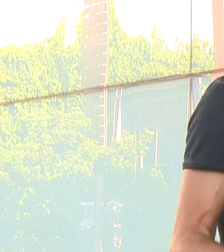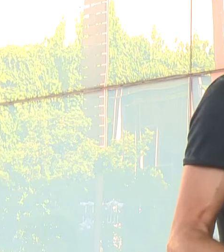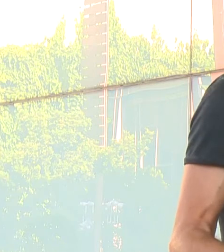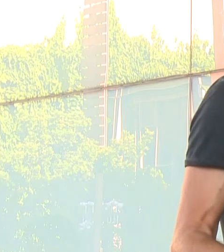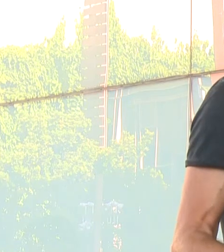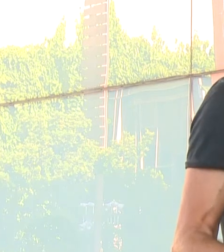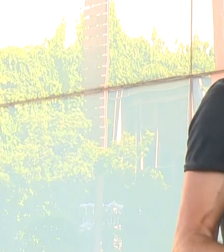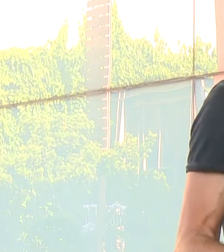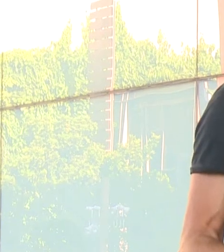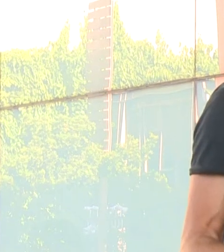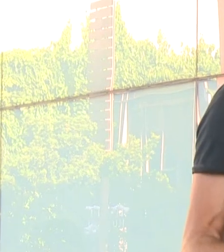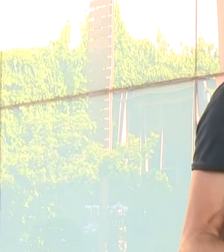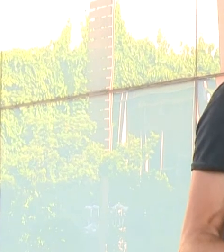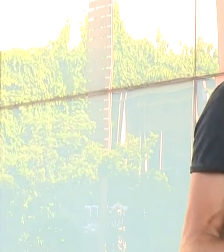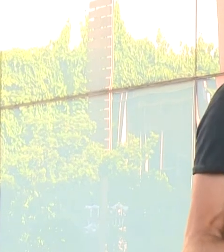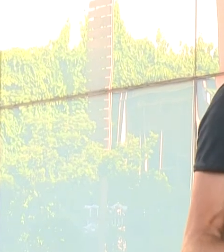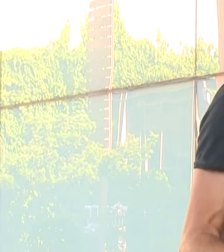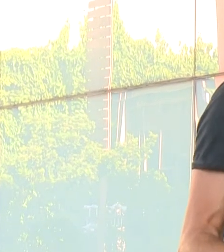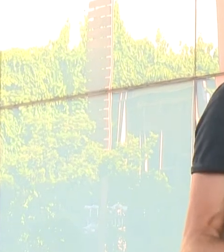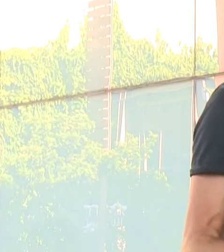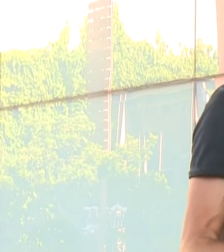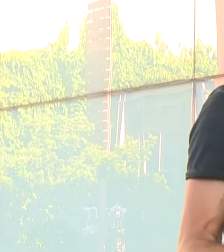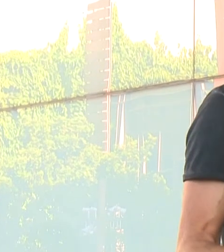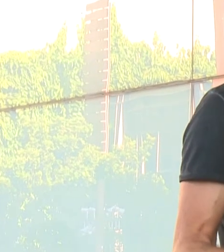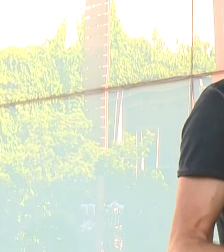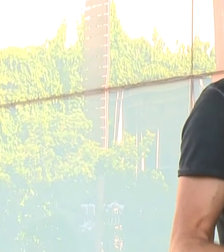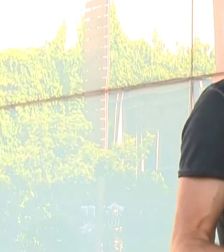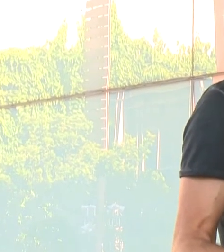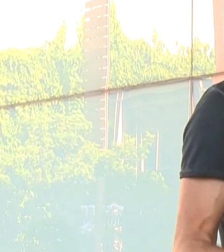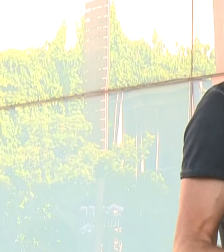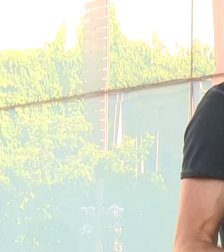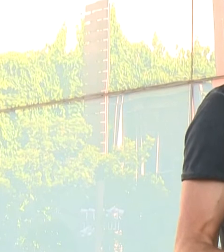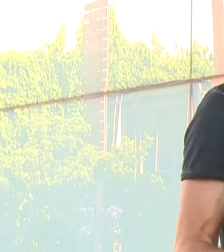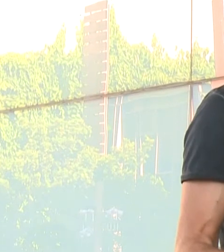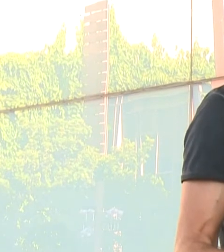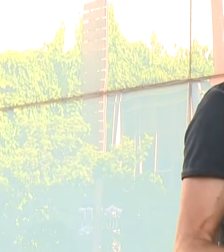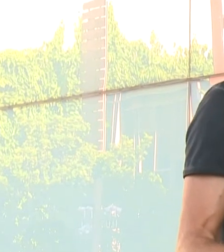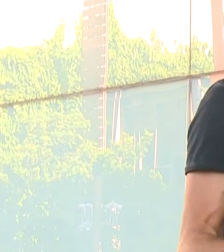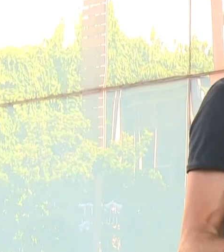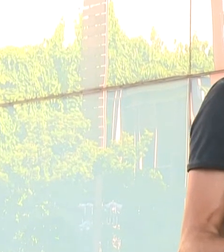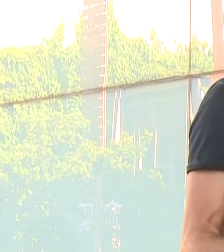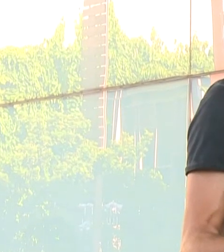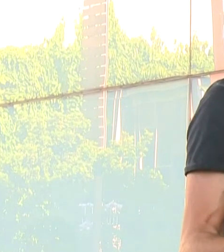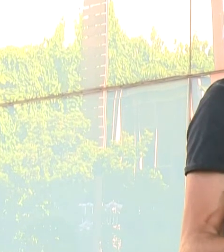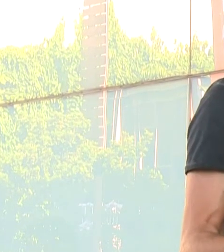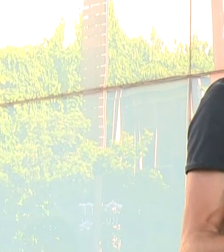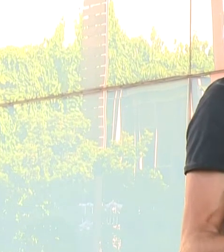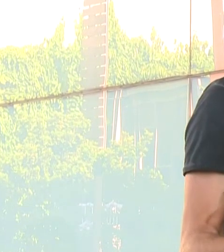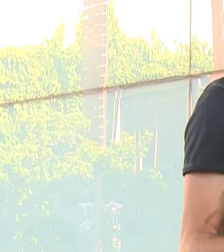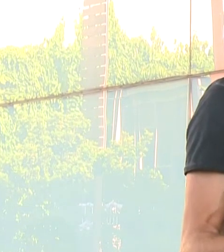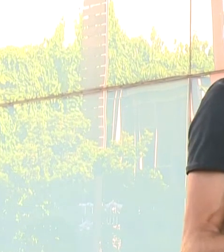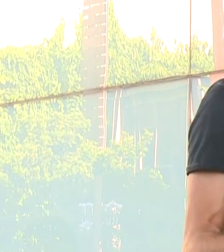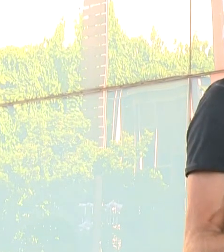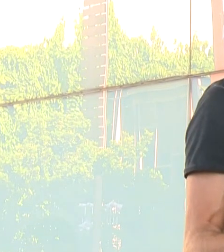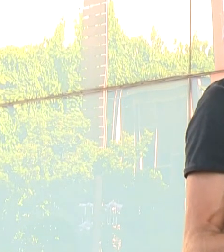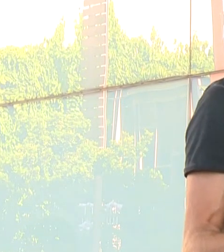master. I just want to give you a little rundown on what that entails. On these big films, it's our responsibility to